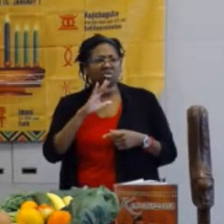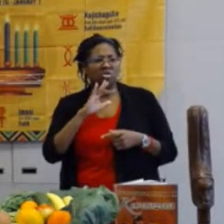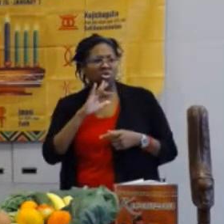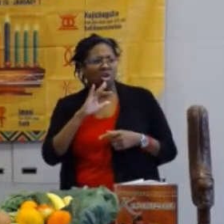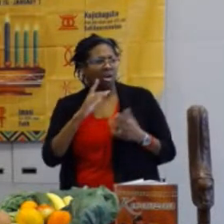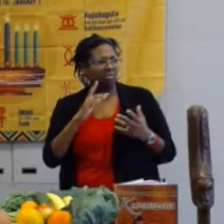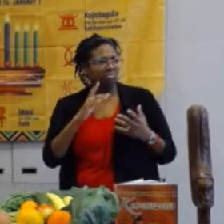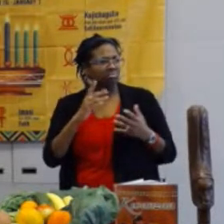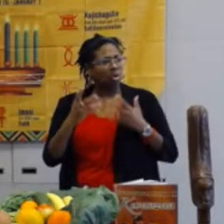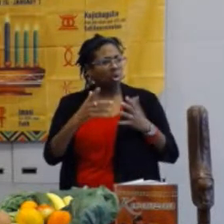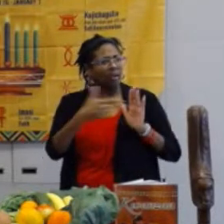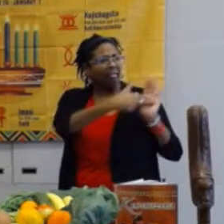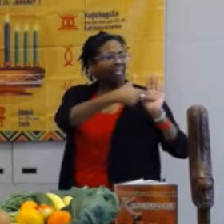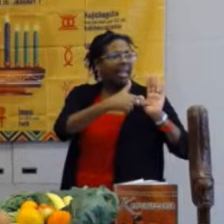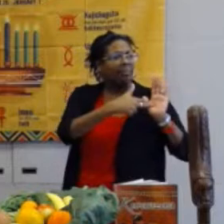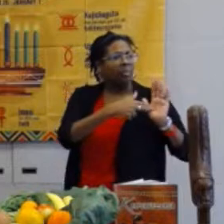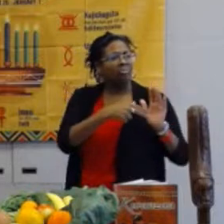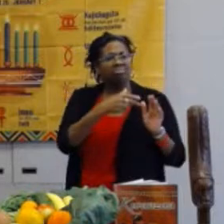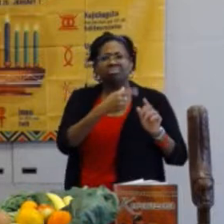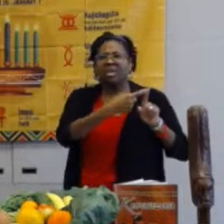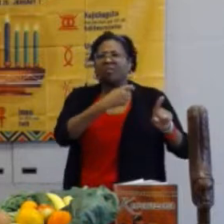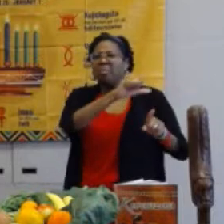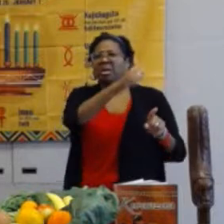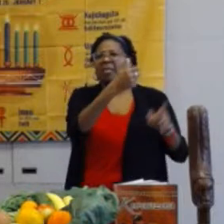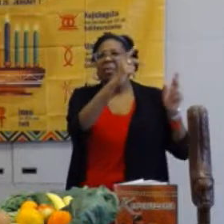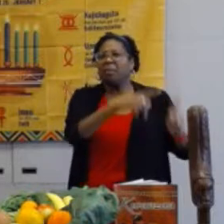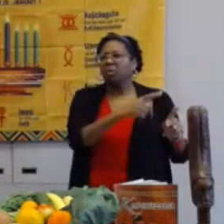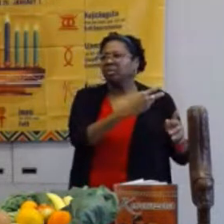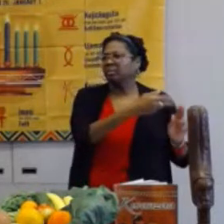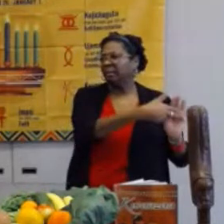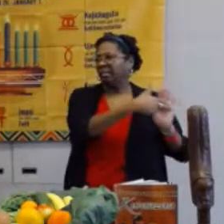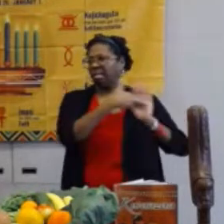to determine ourselves.